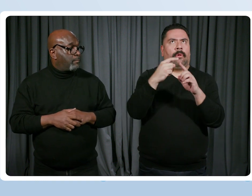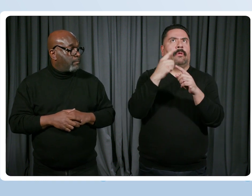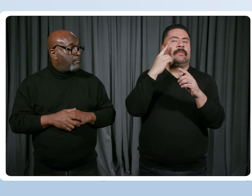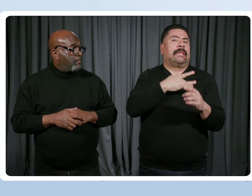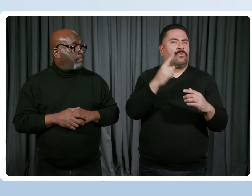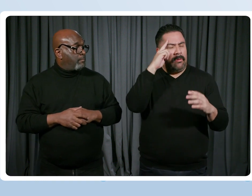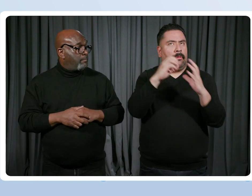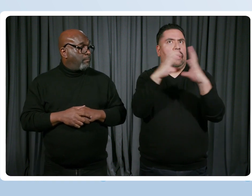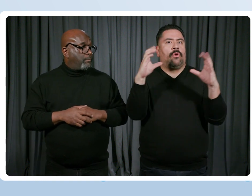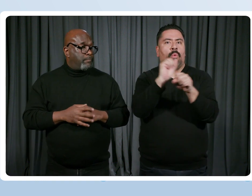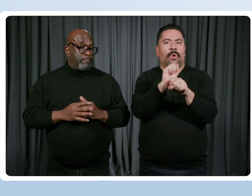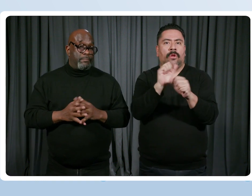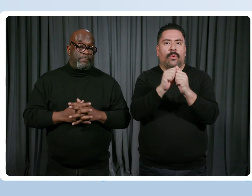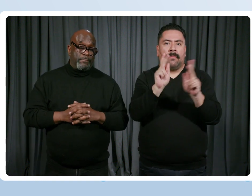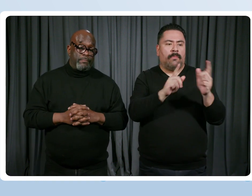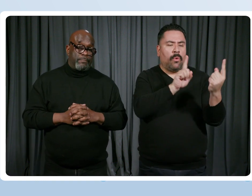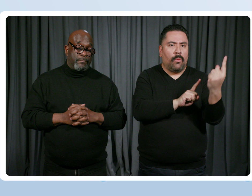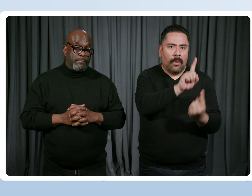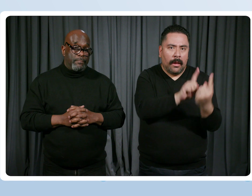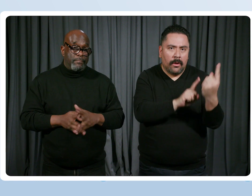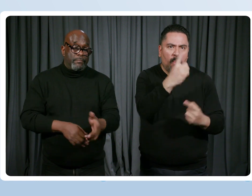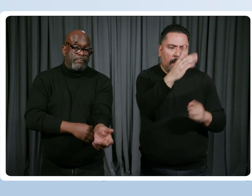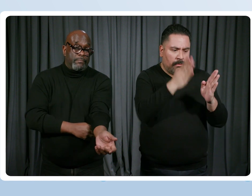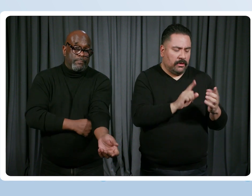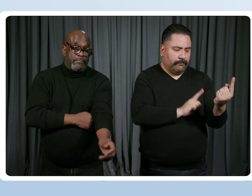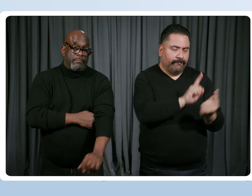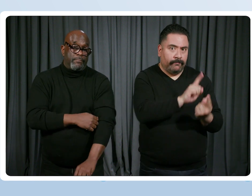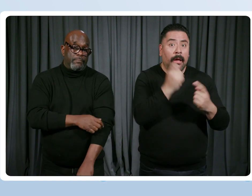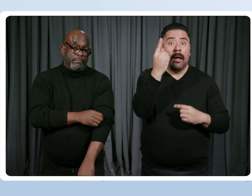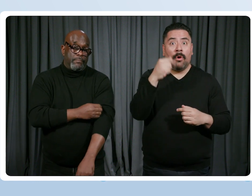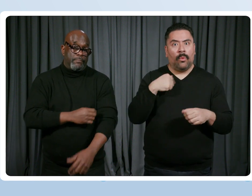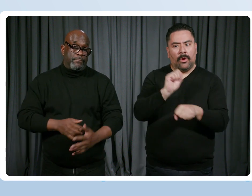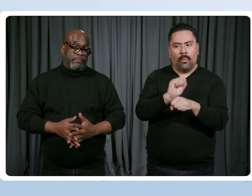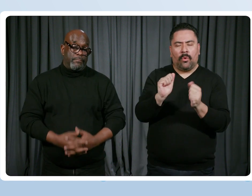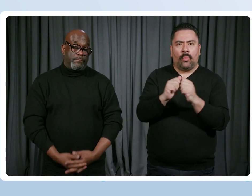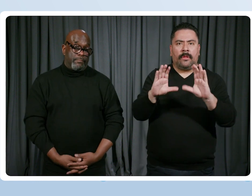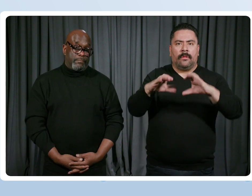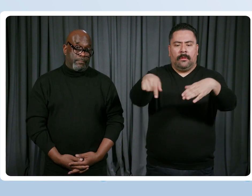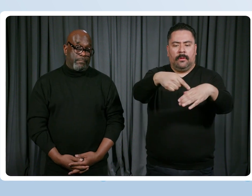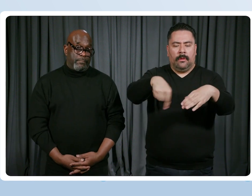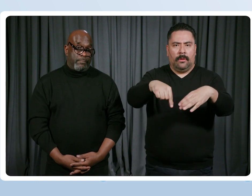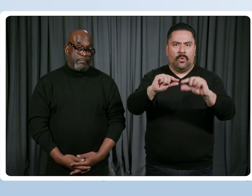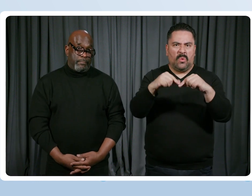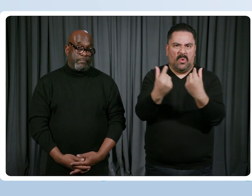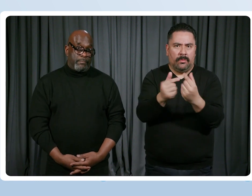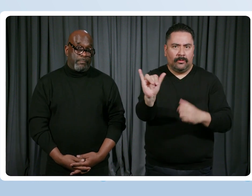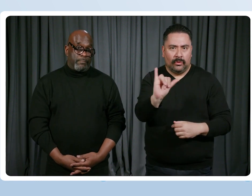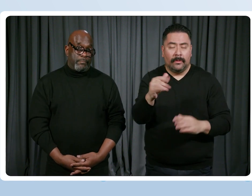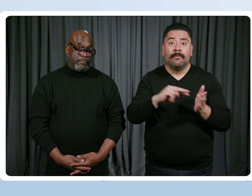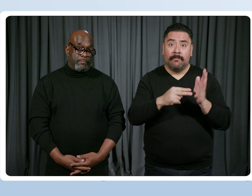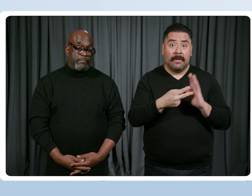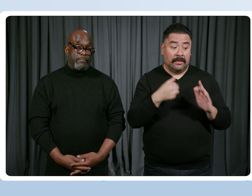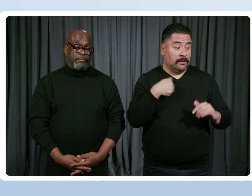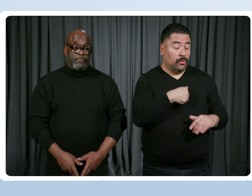working with people individually, so an individual person, but we also work with groups and populations. And so that means that